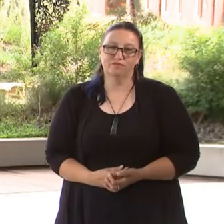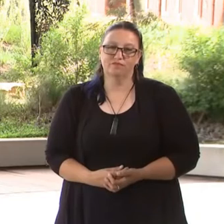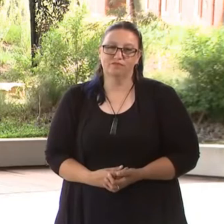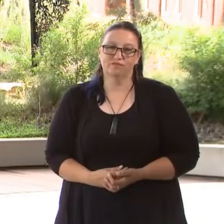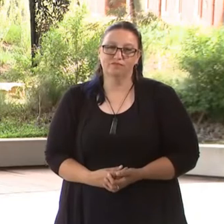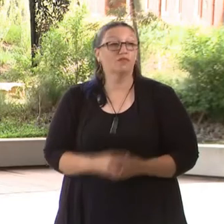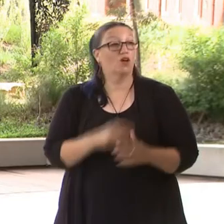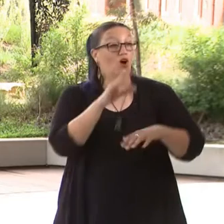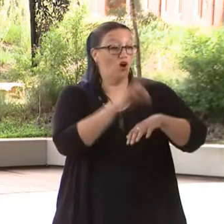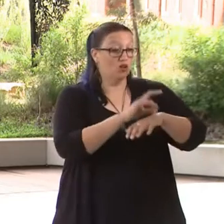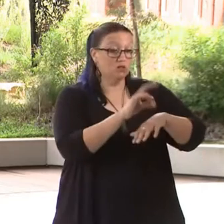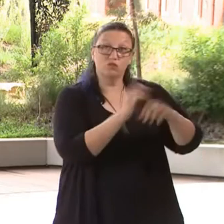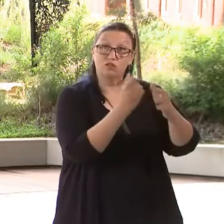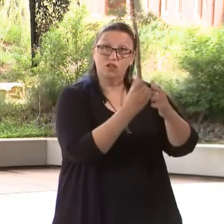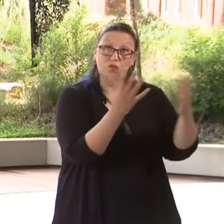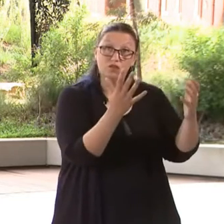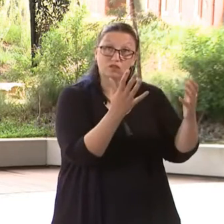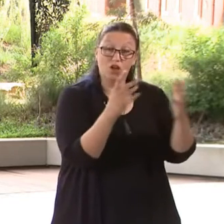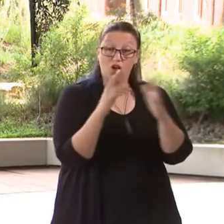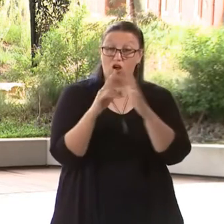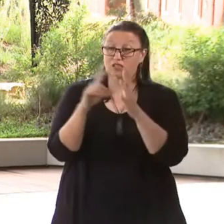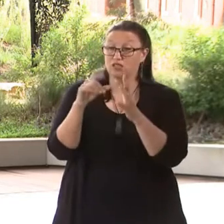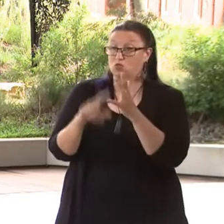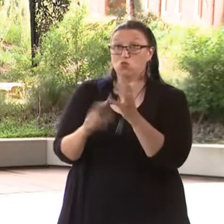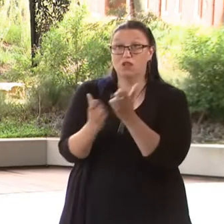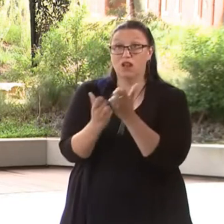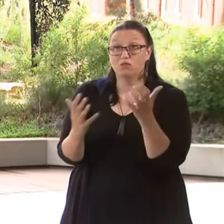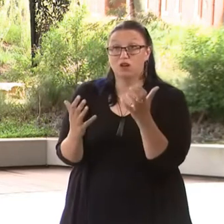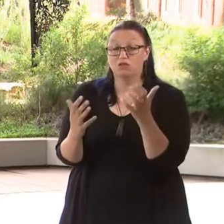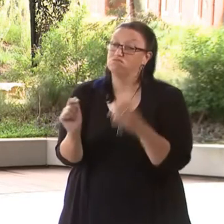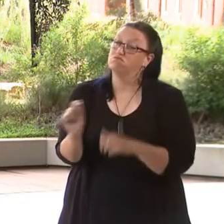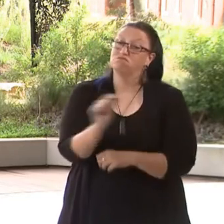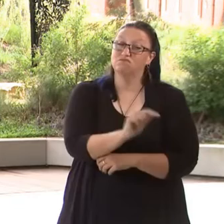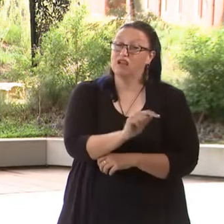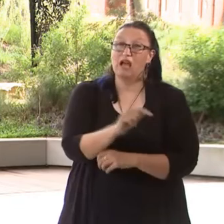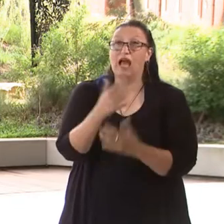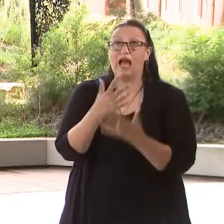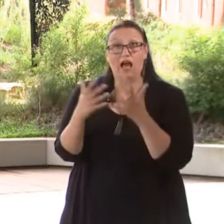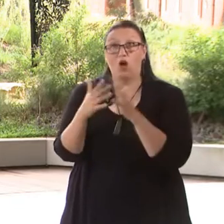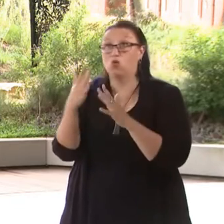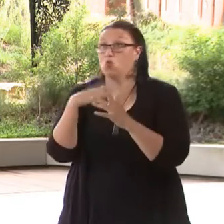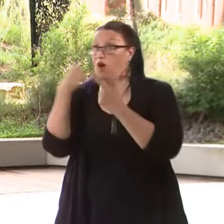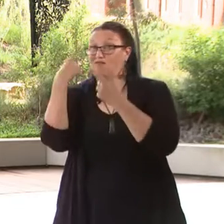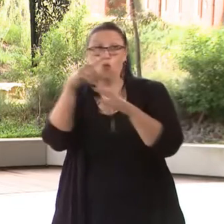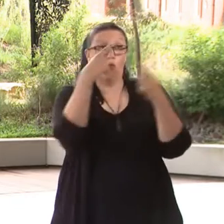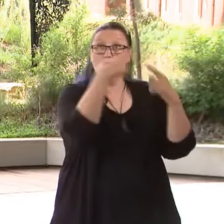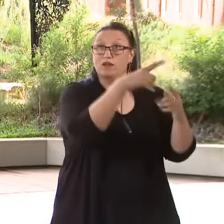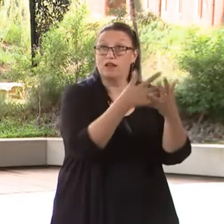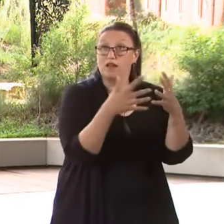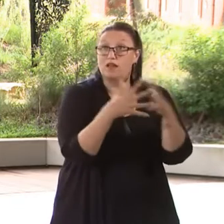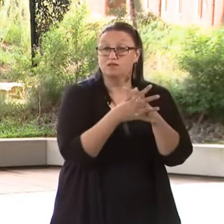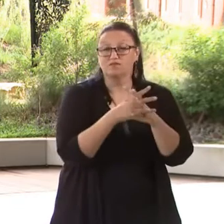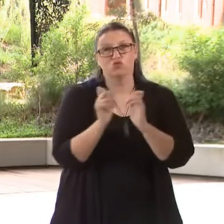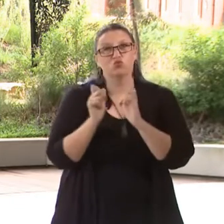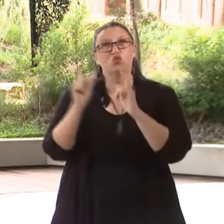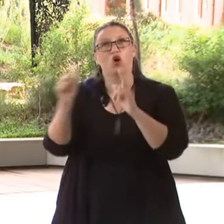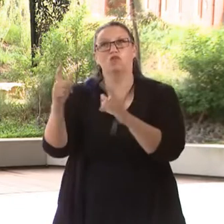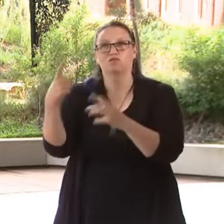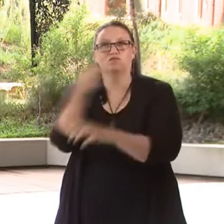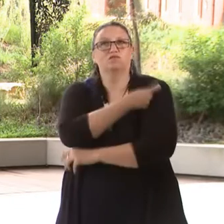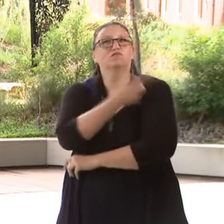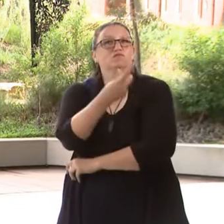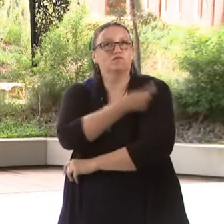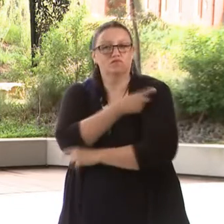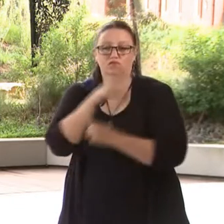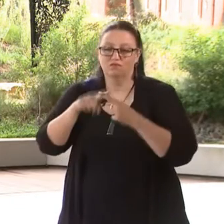hospitalisation numbers, vaccination is key. So if you haven't done so already, please go and make that appointment at that